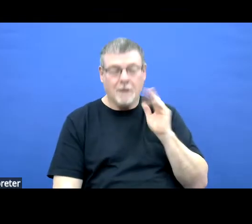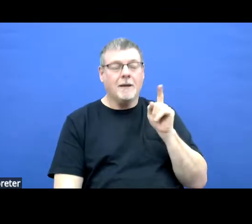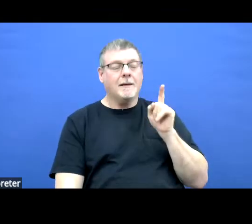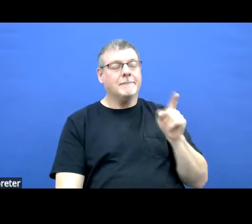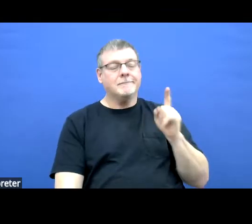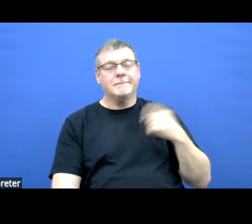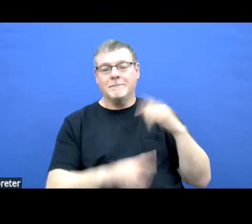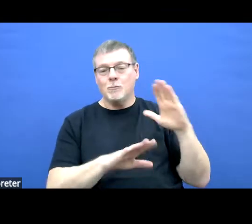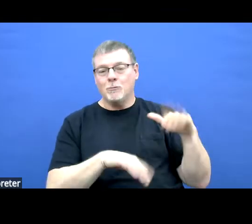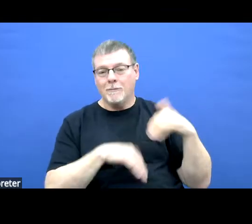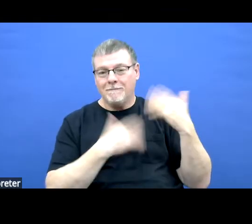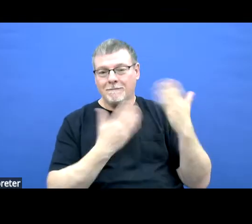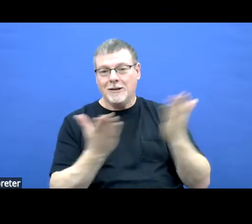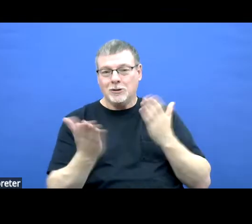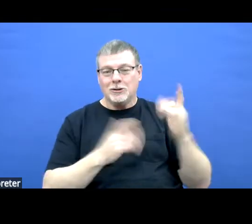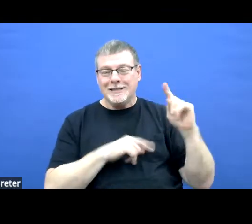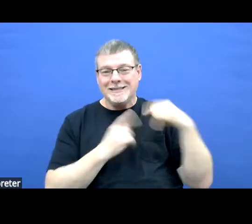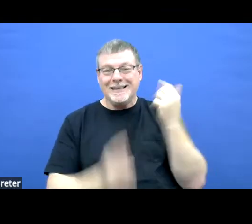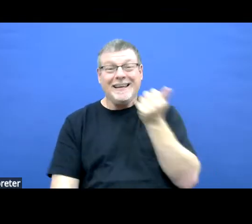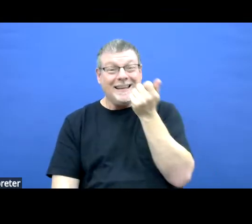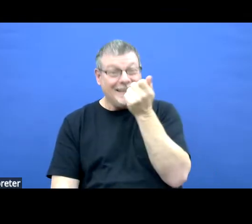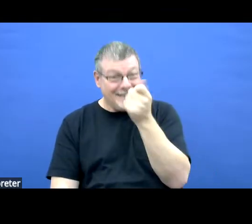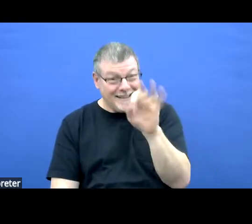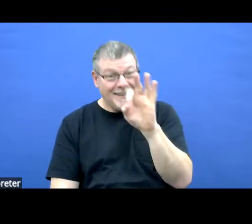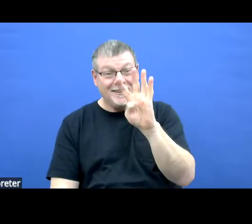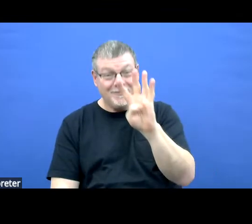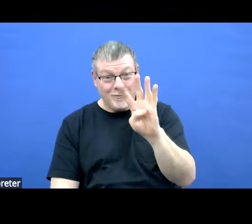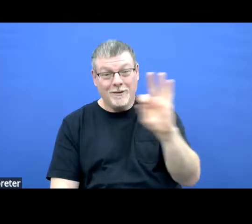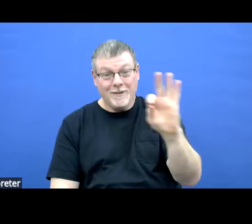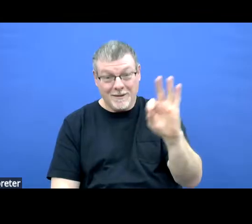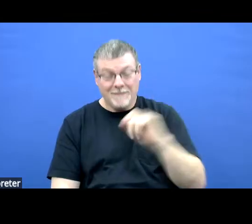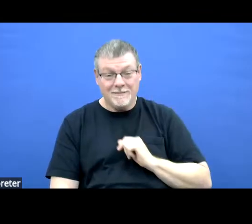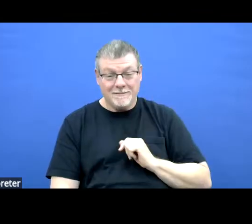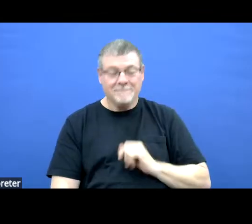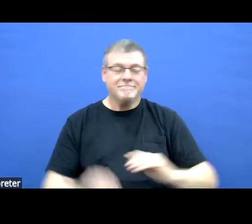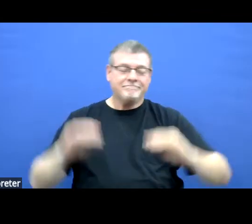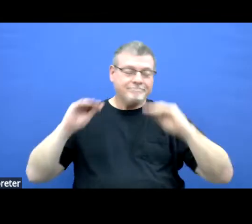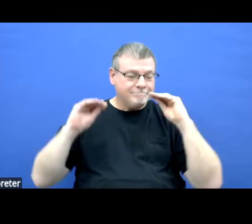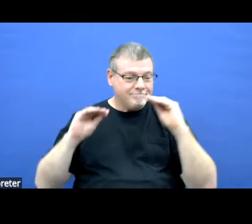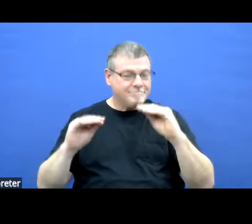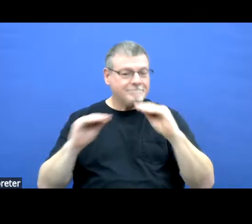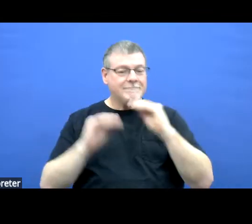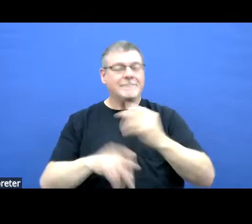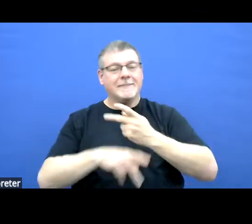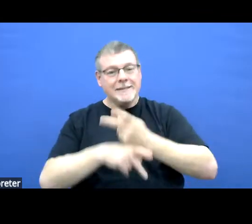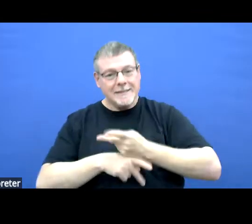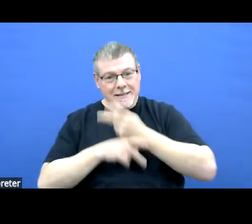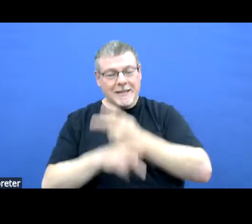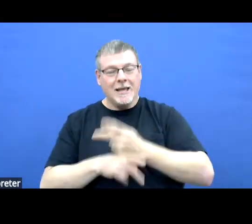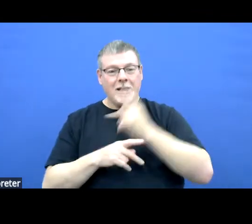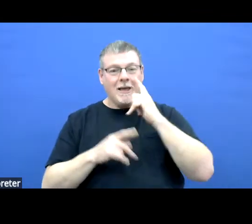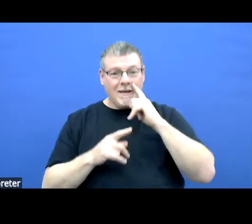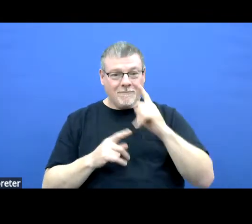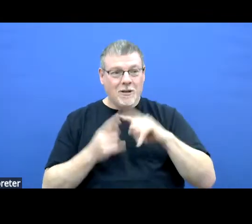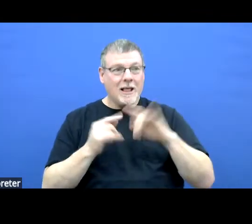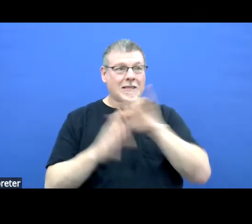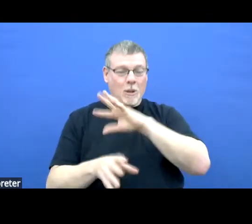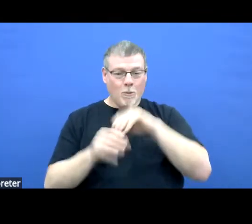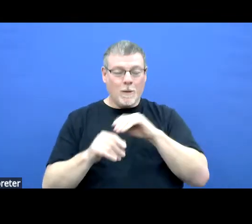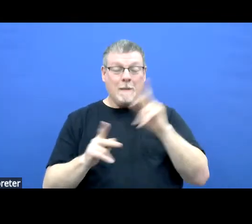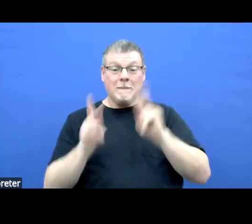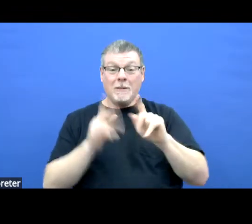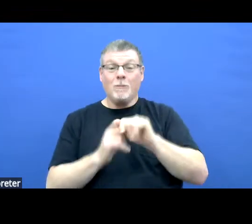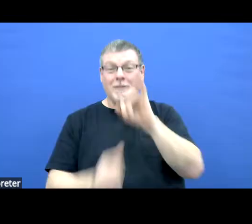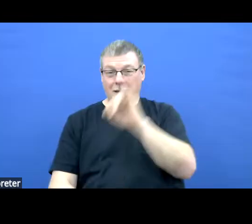providing services since 1949, educating and caring for individuals with